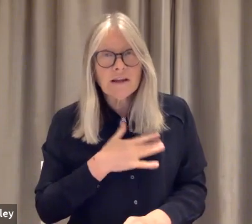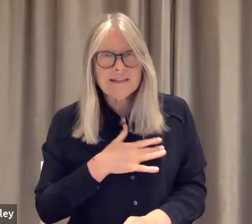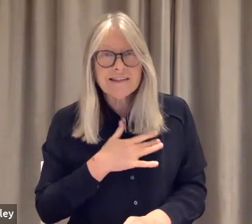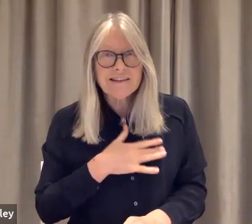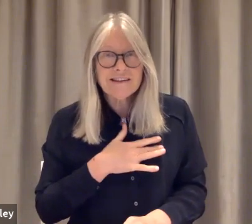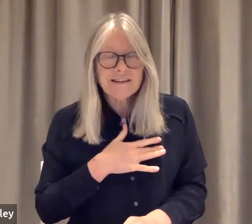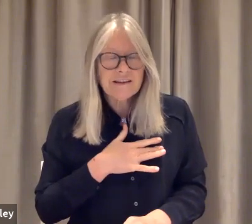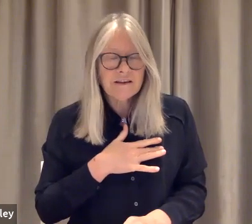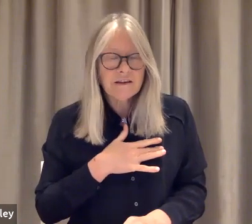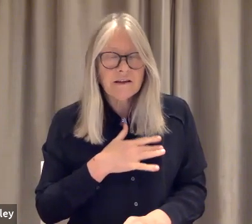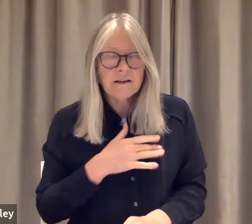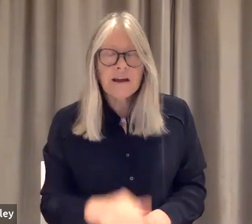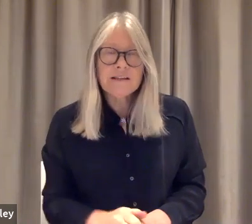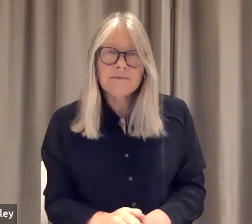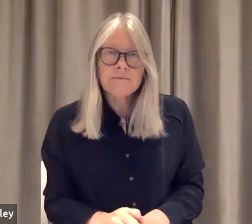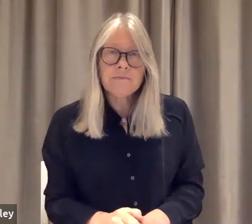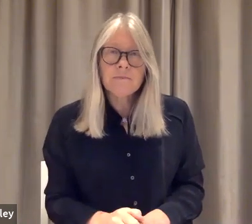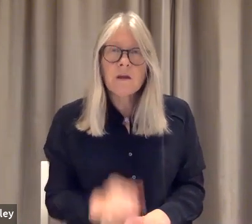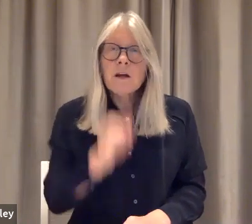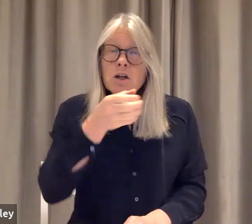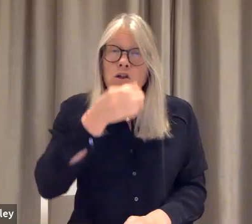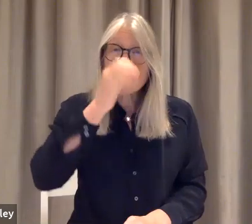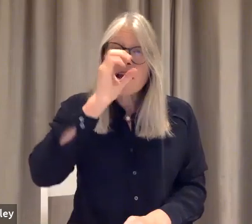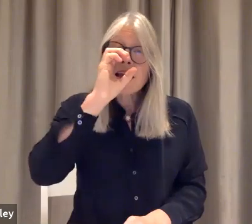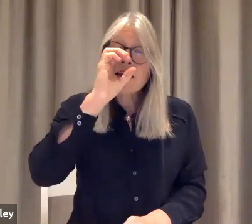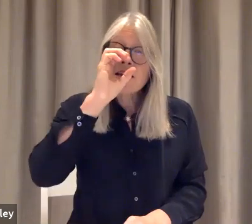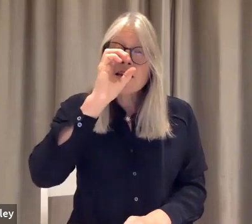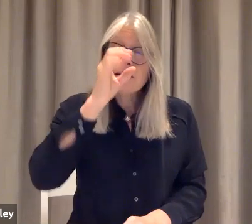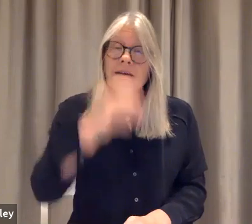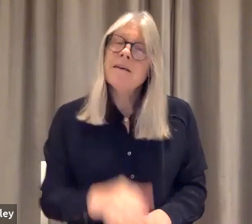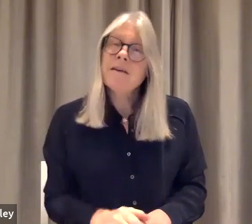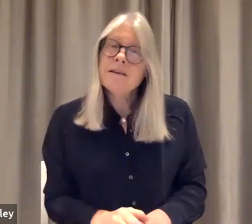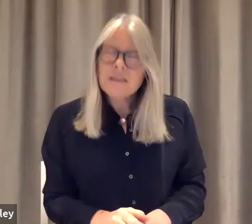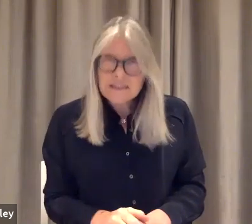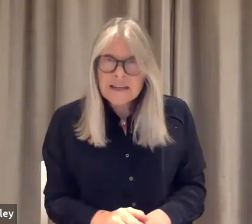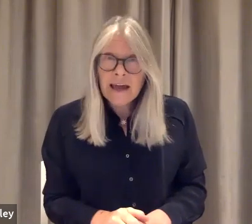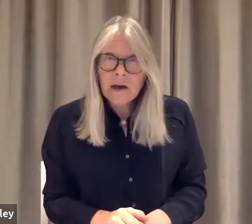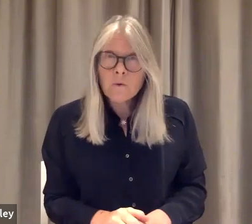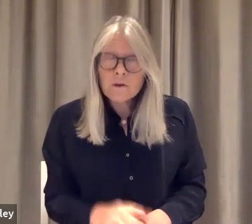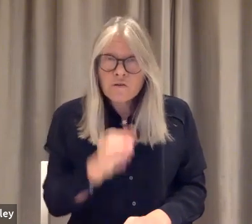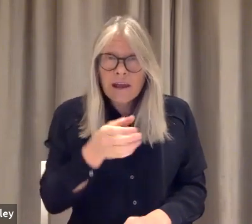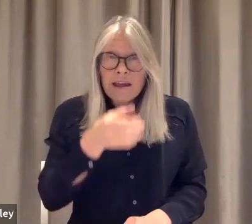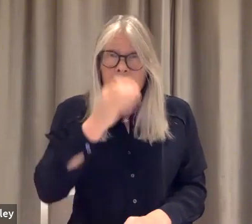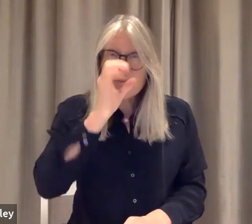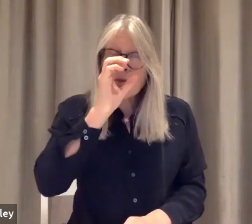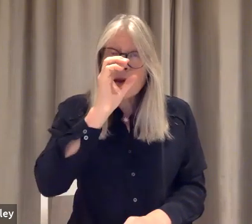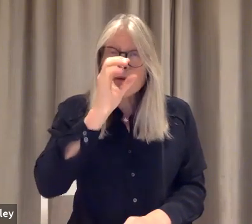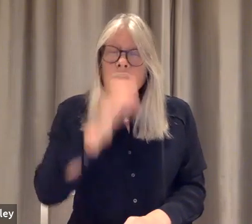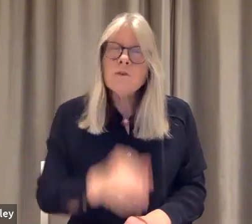toilet. Great. Drink. So that's the noun, drink, but we can also use it